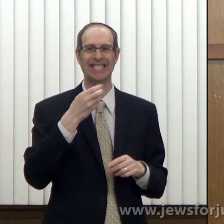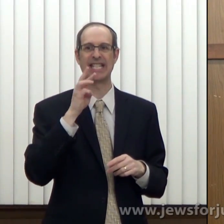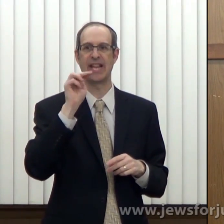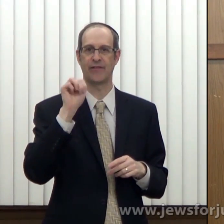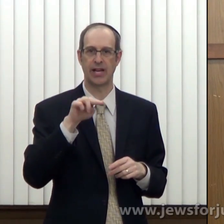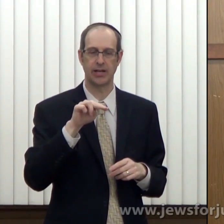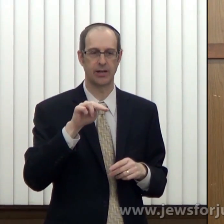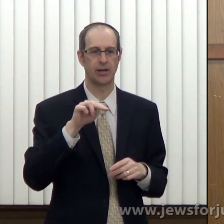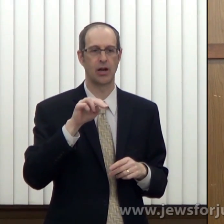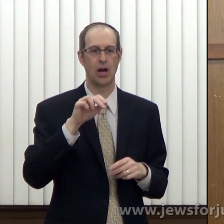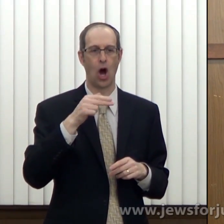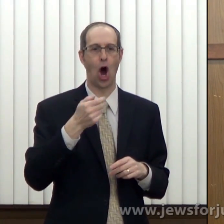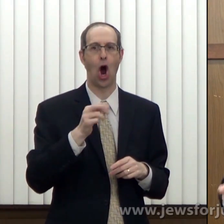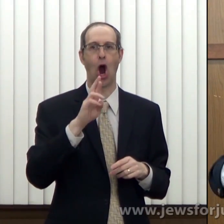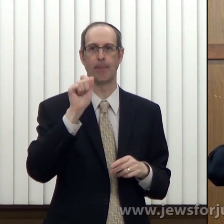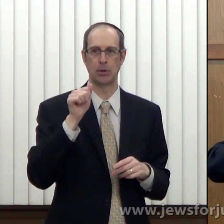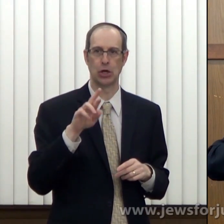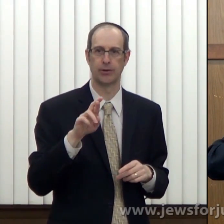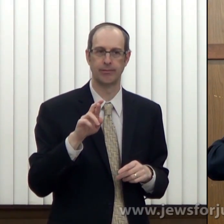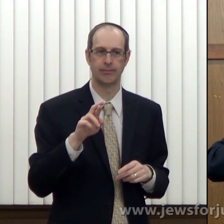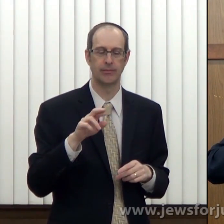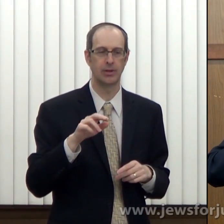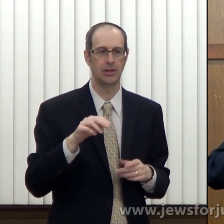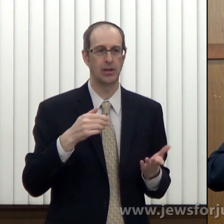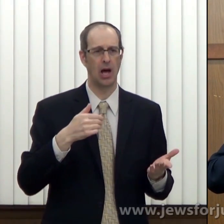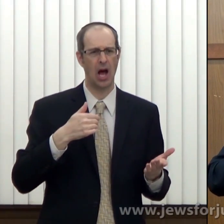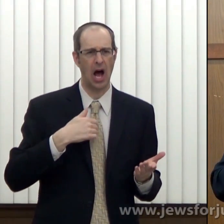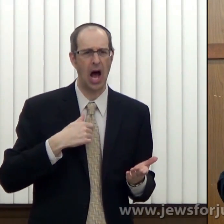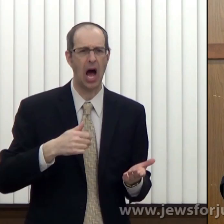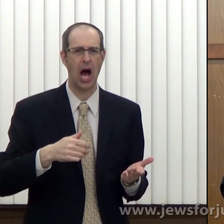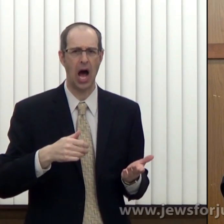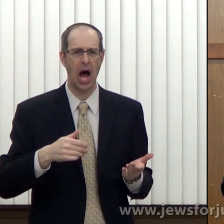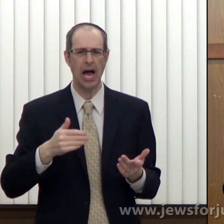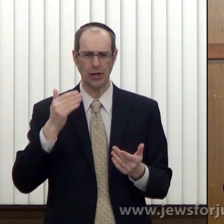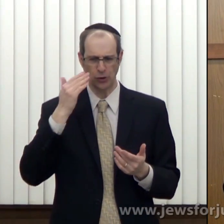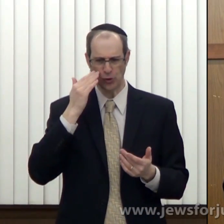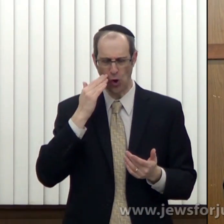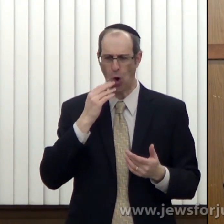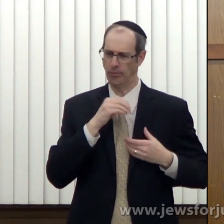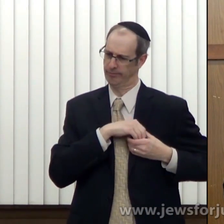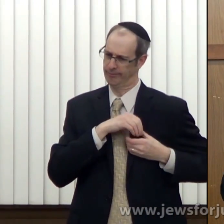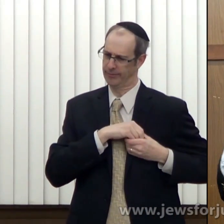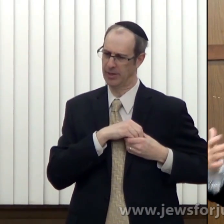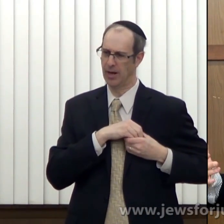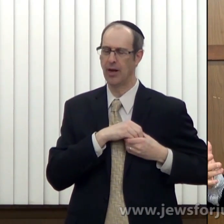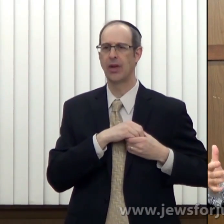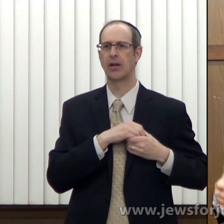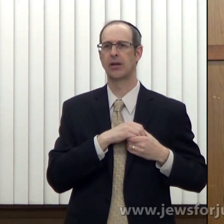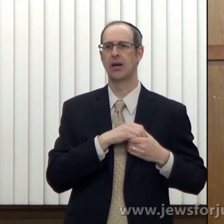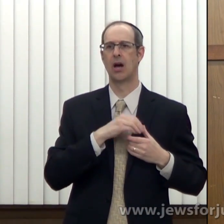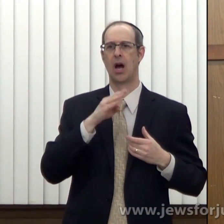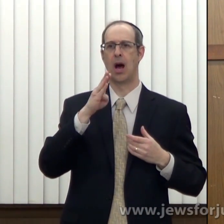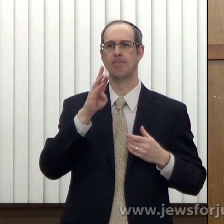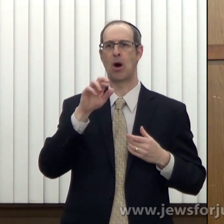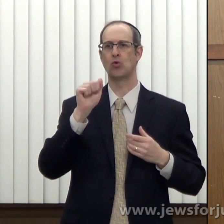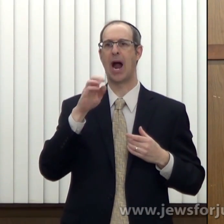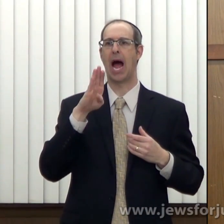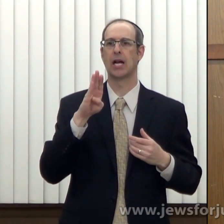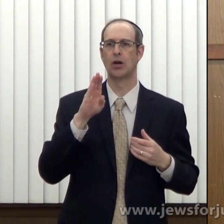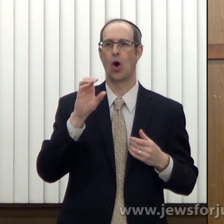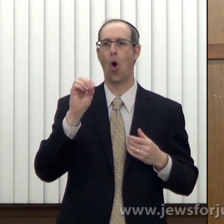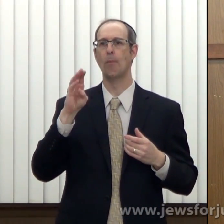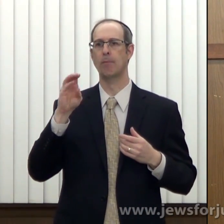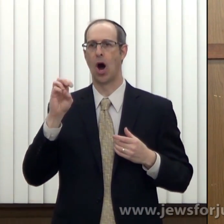Or would anyone say, you know, I happen to personally believe that Barack Obama is the